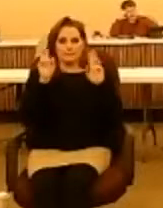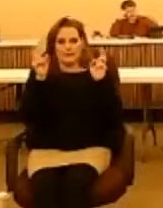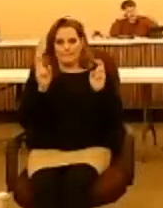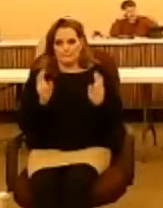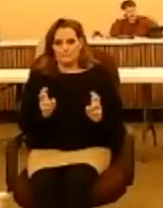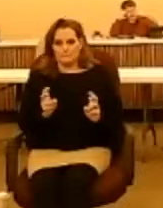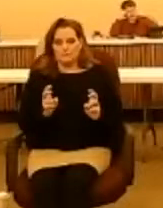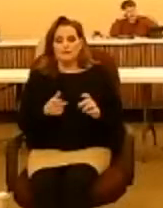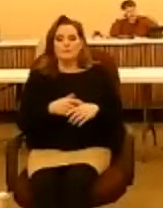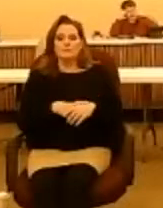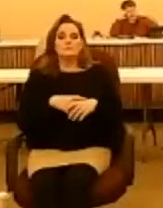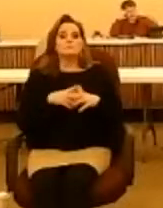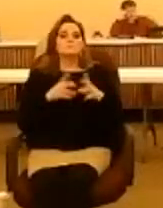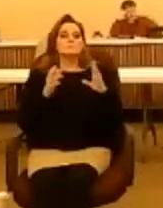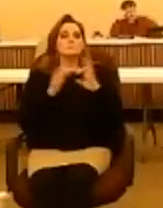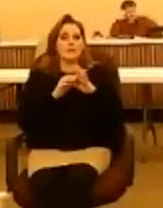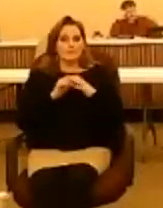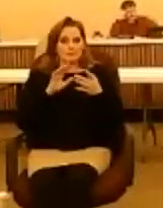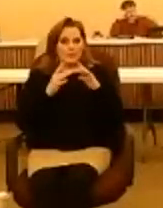Any comments online?